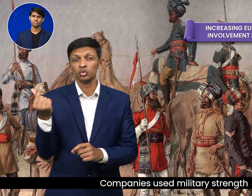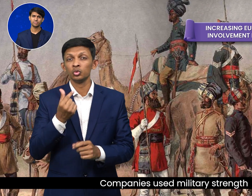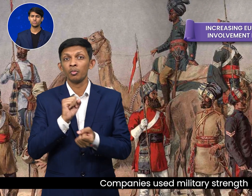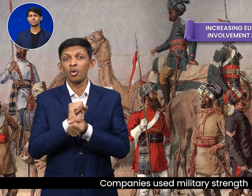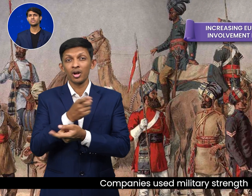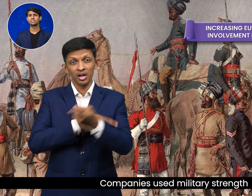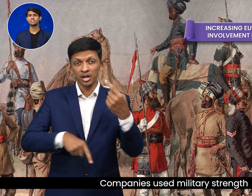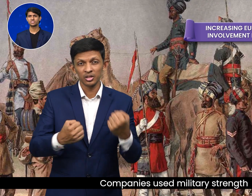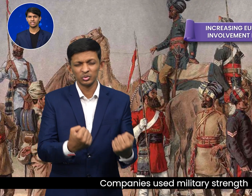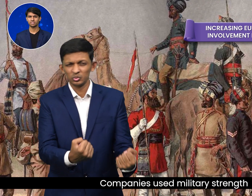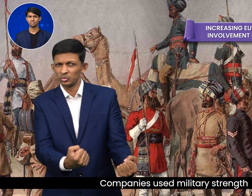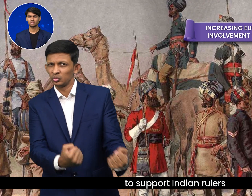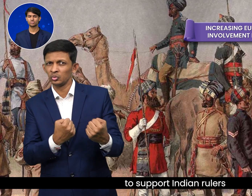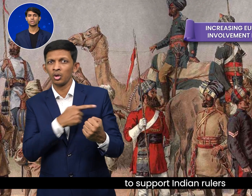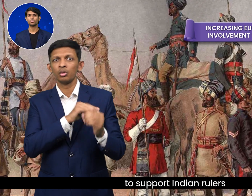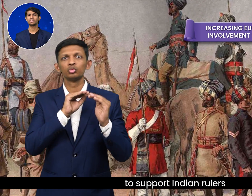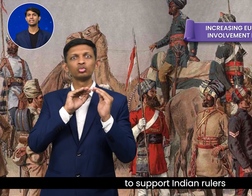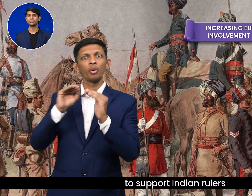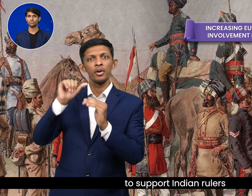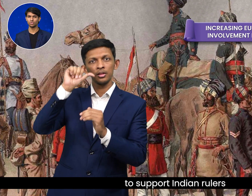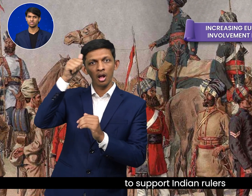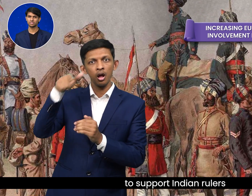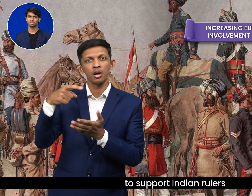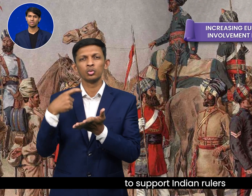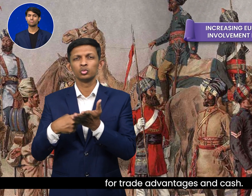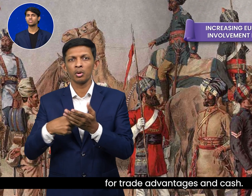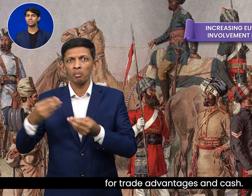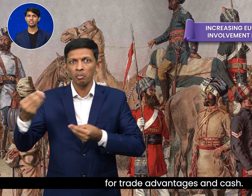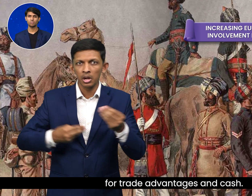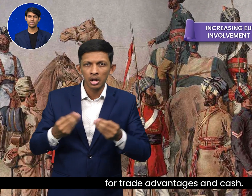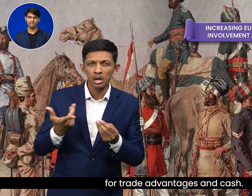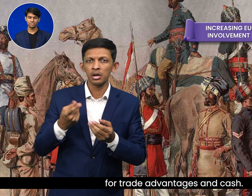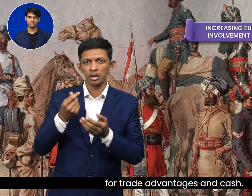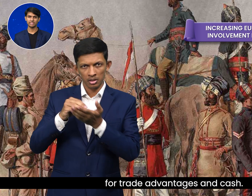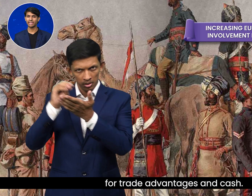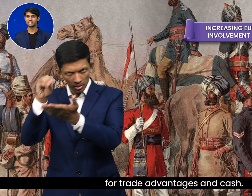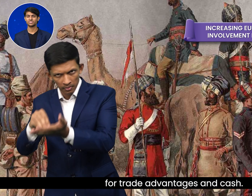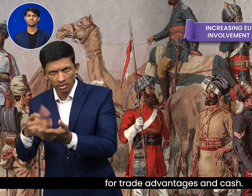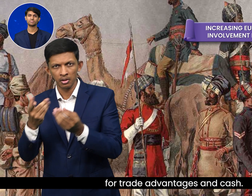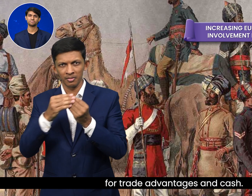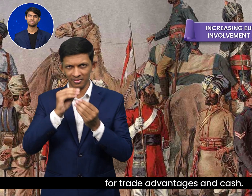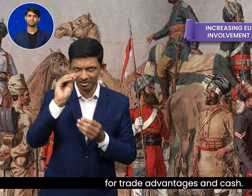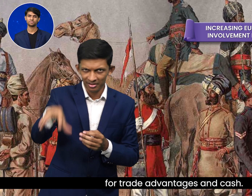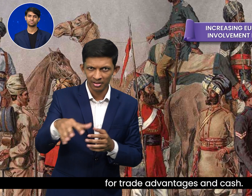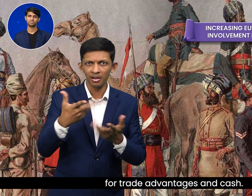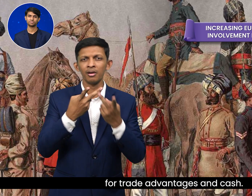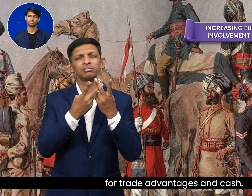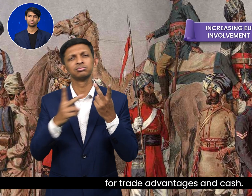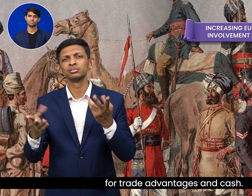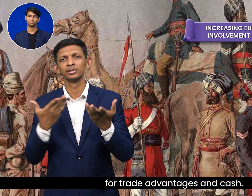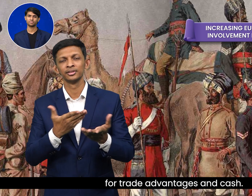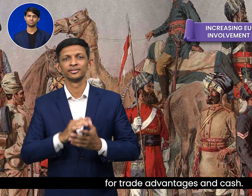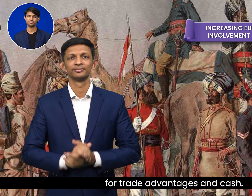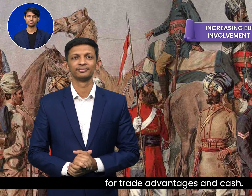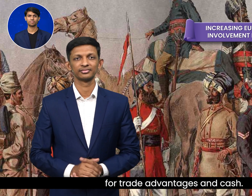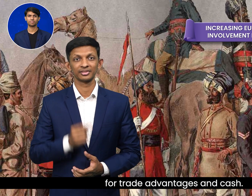Companies used military strength to support Indian rulers for trade advantages and cash.